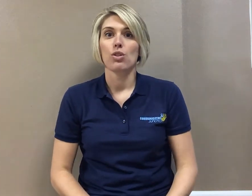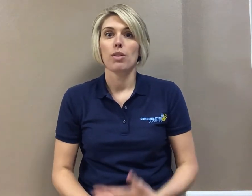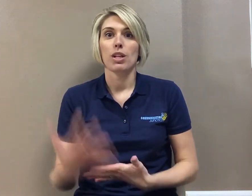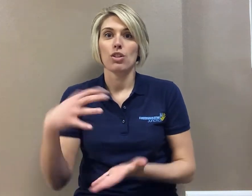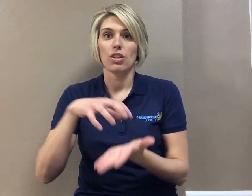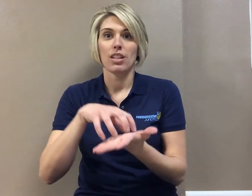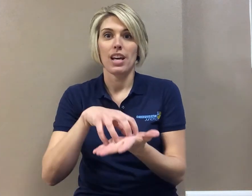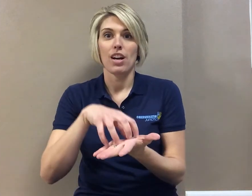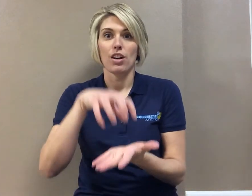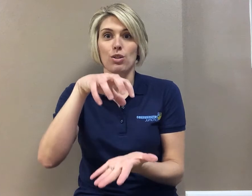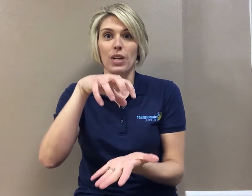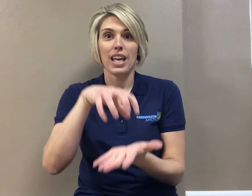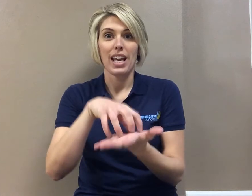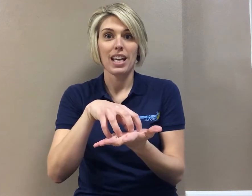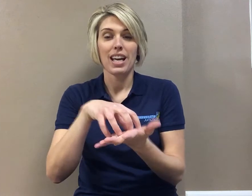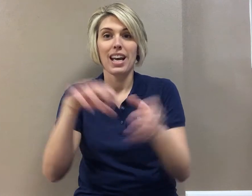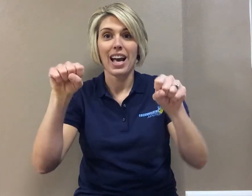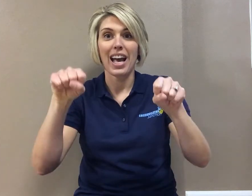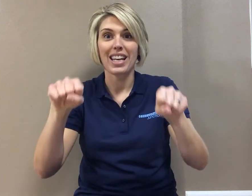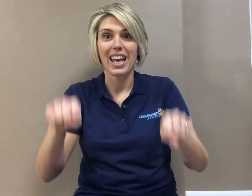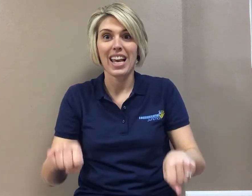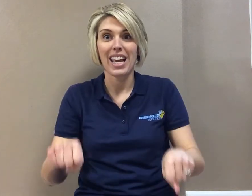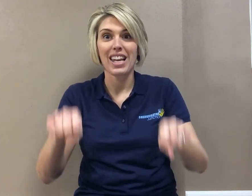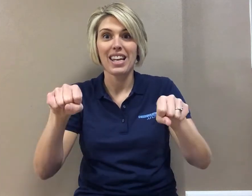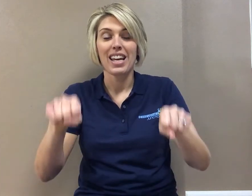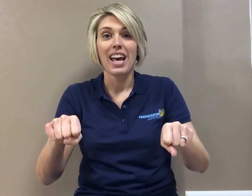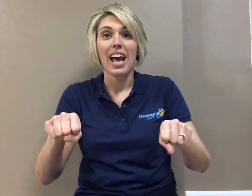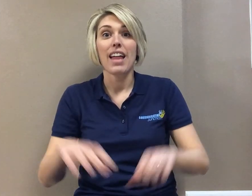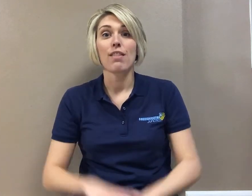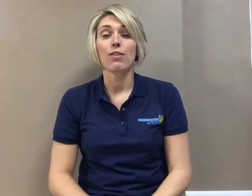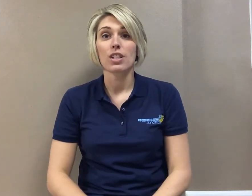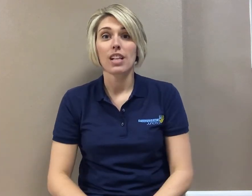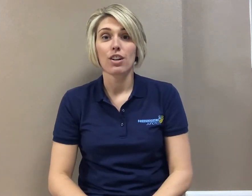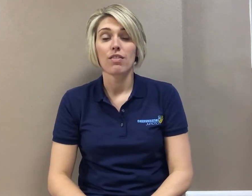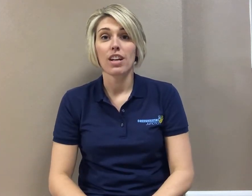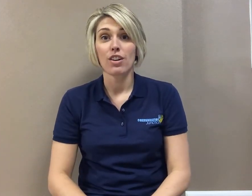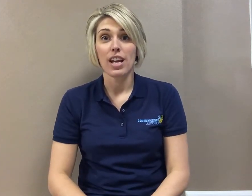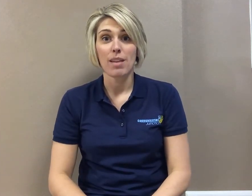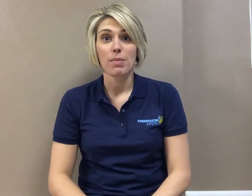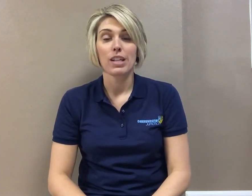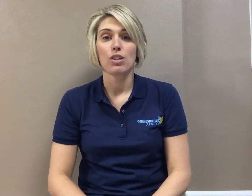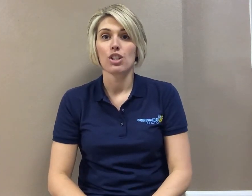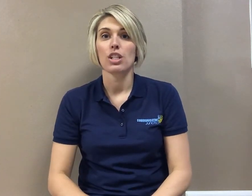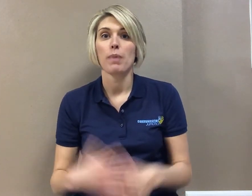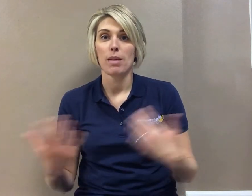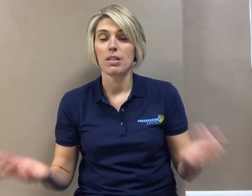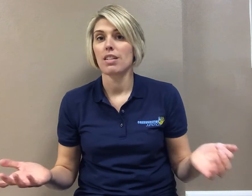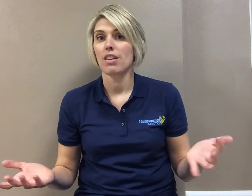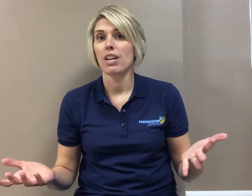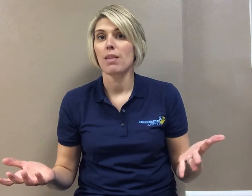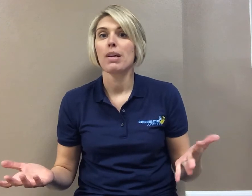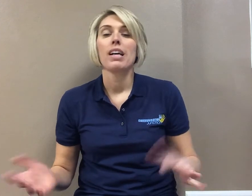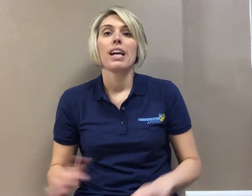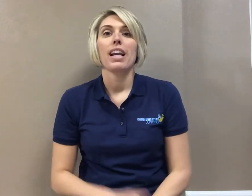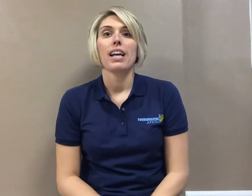you can make sure that they are doing cake and can and the first letter of their name and you can change baby to their name and